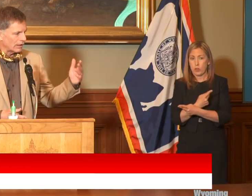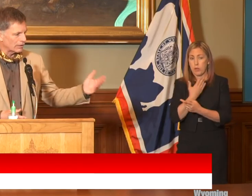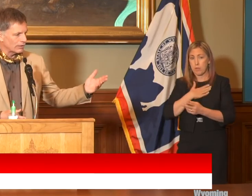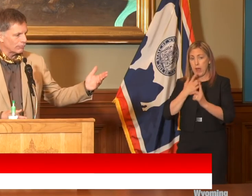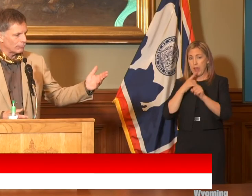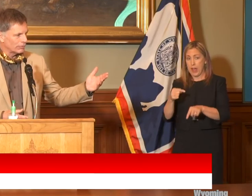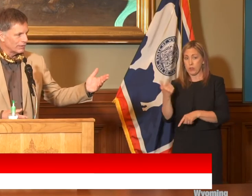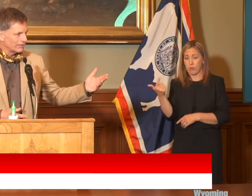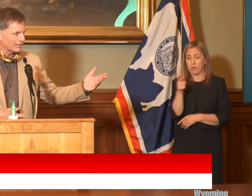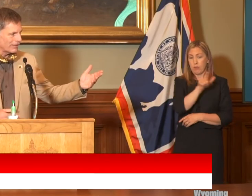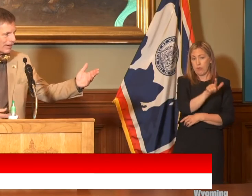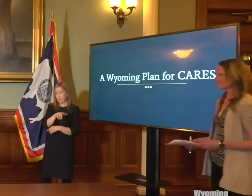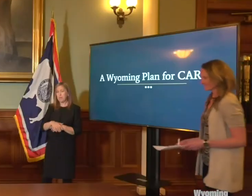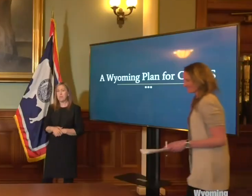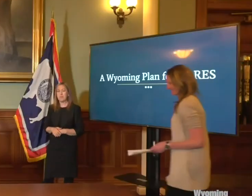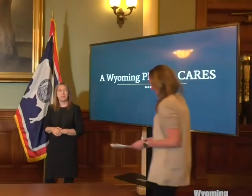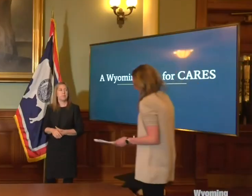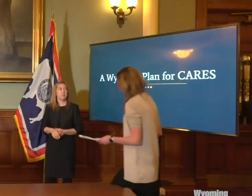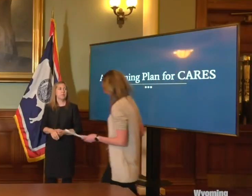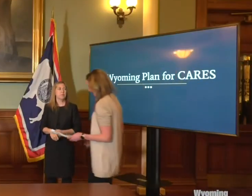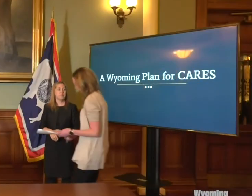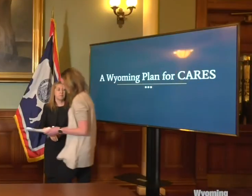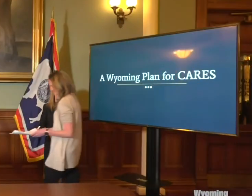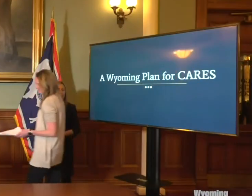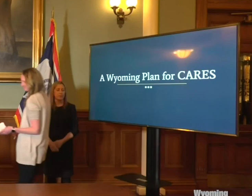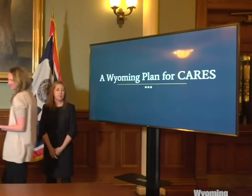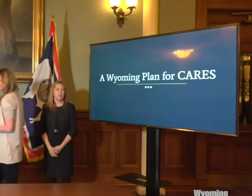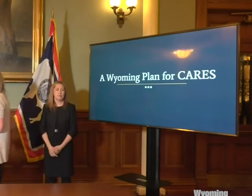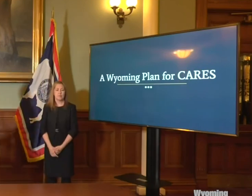question, and I'll give Dr. Harris.